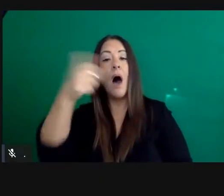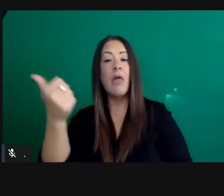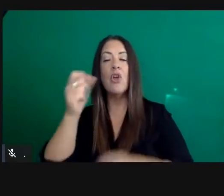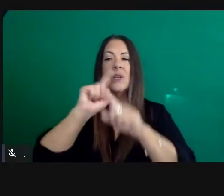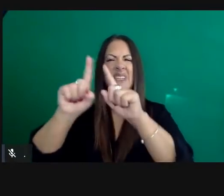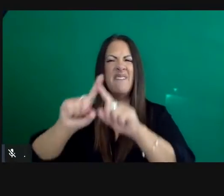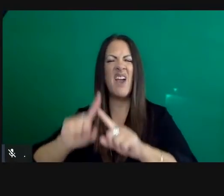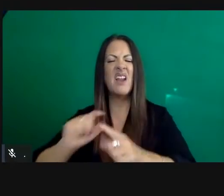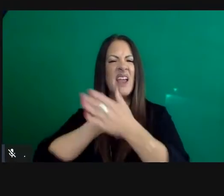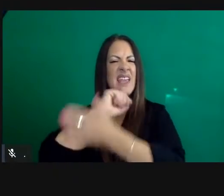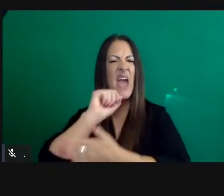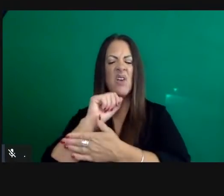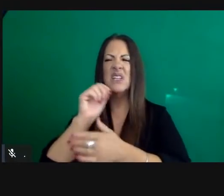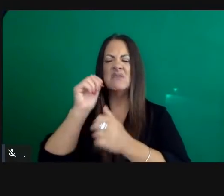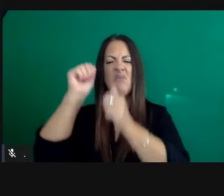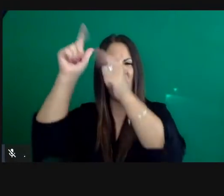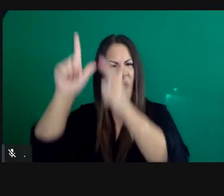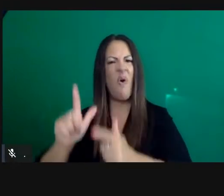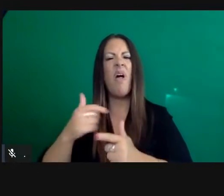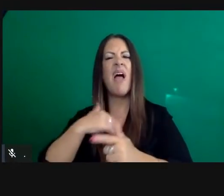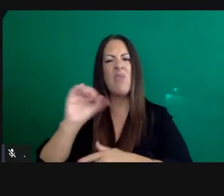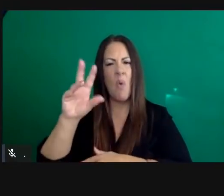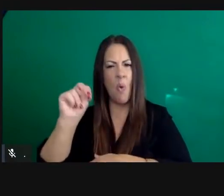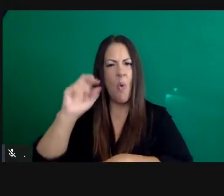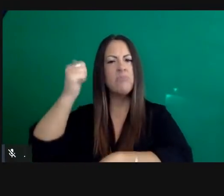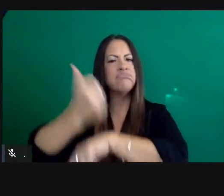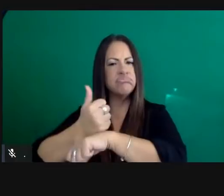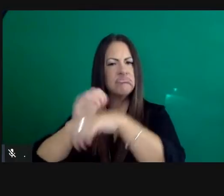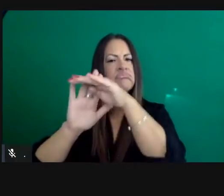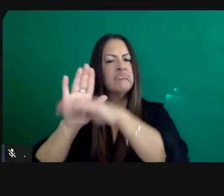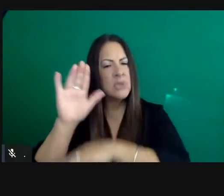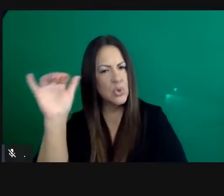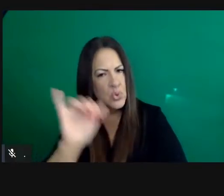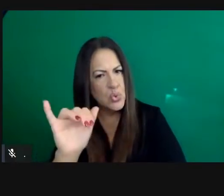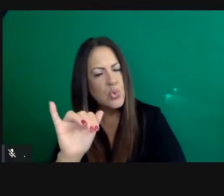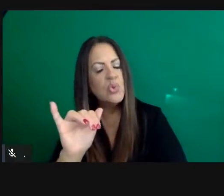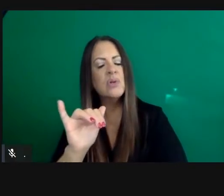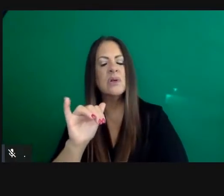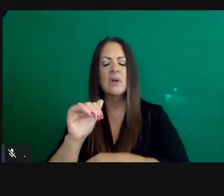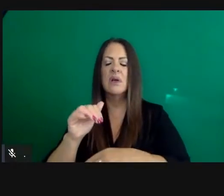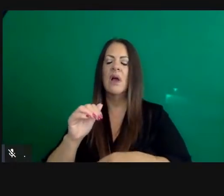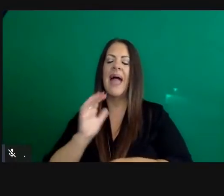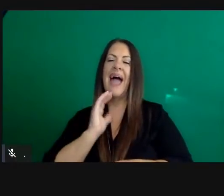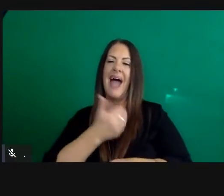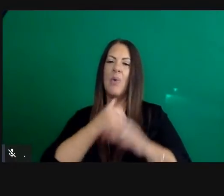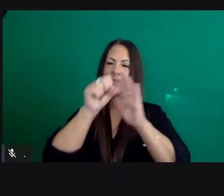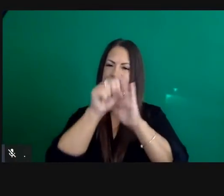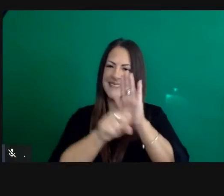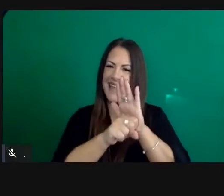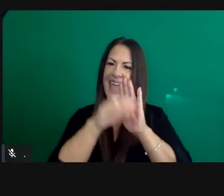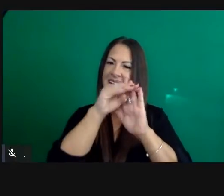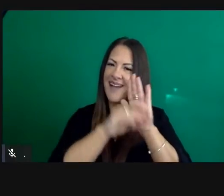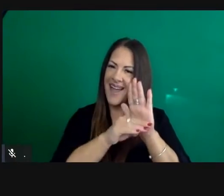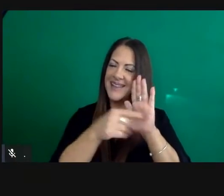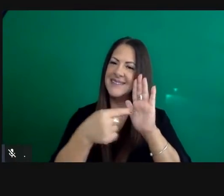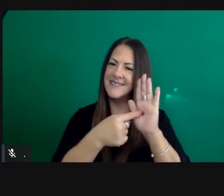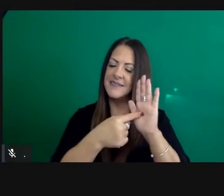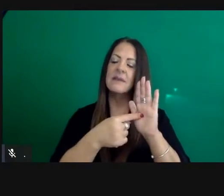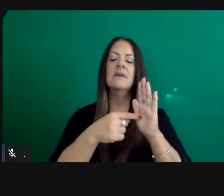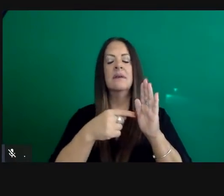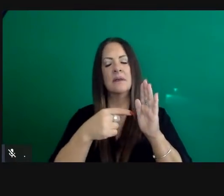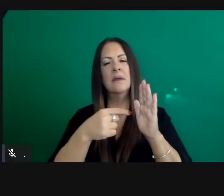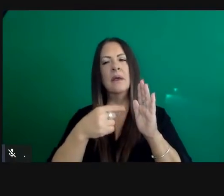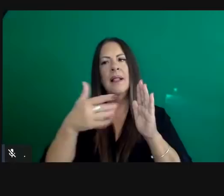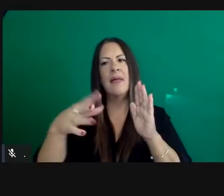have already put out some guidance, the state is always putting out the guidance that counties can be